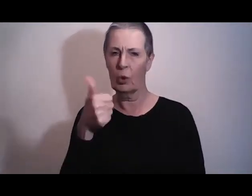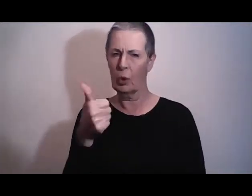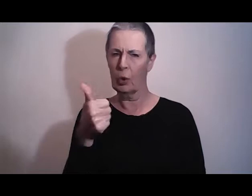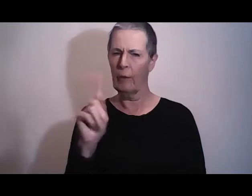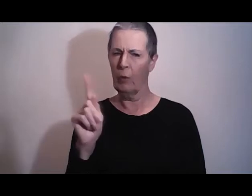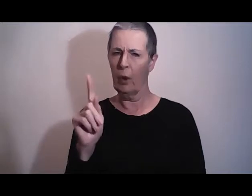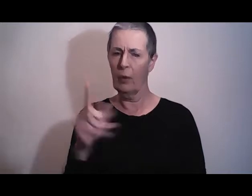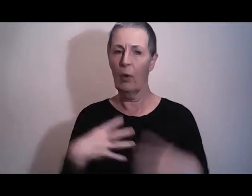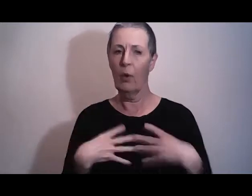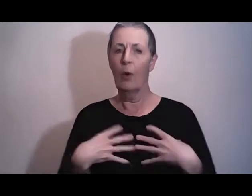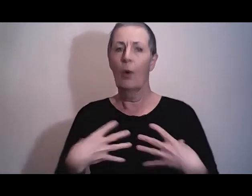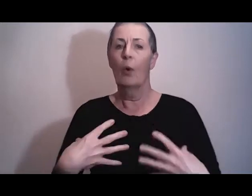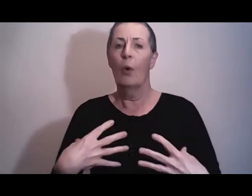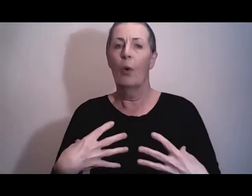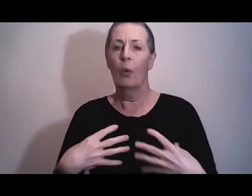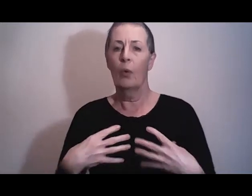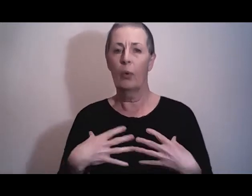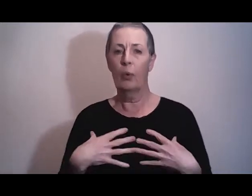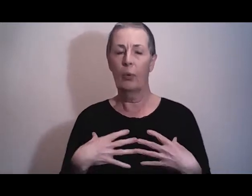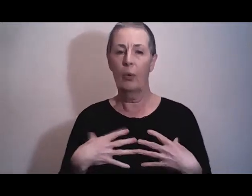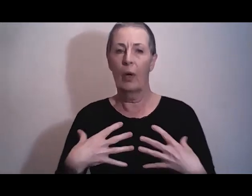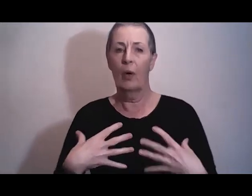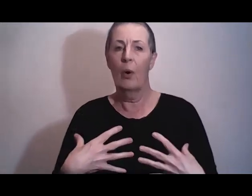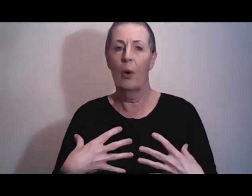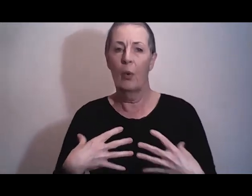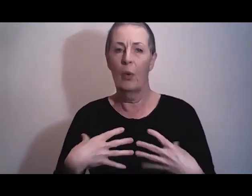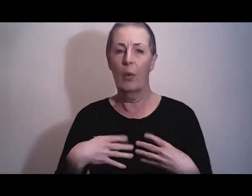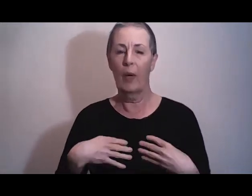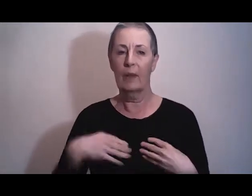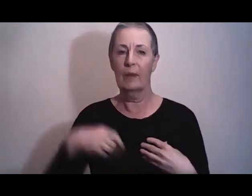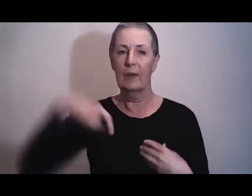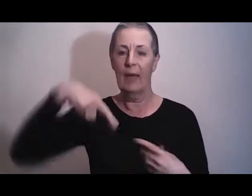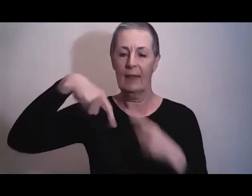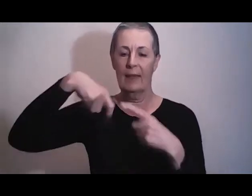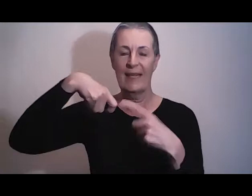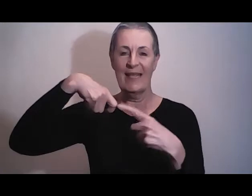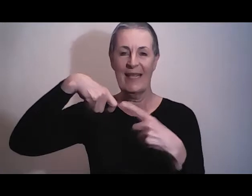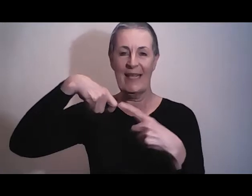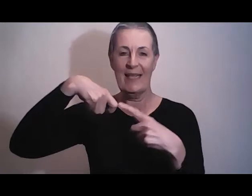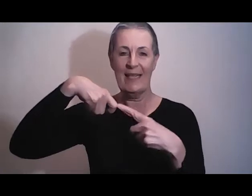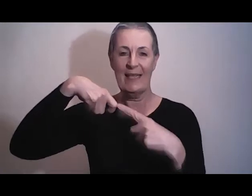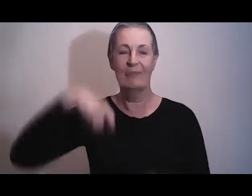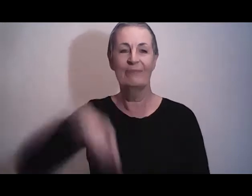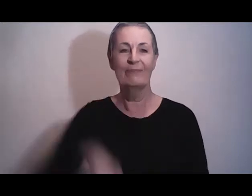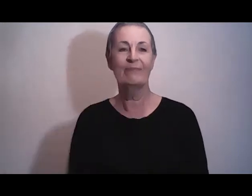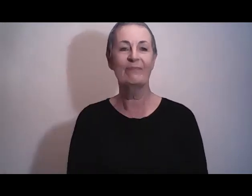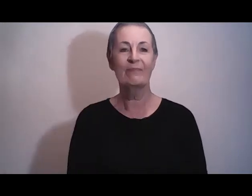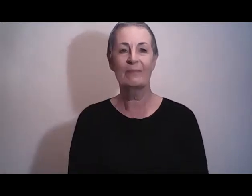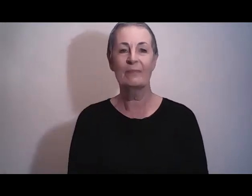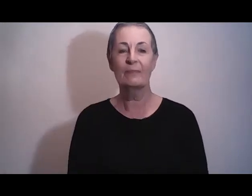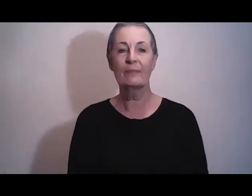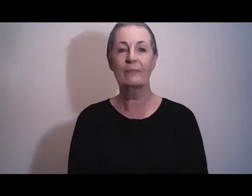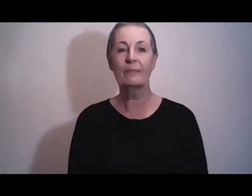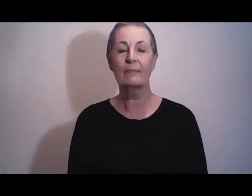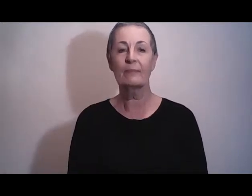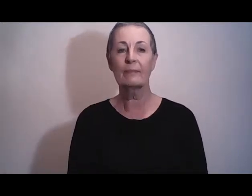and for your knees. But if you're sitting down, it's good for your lungs. So we're going to